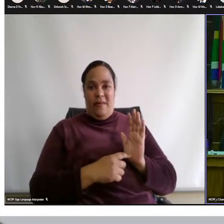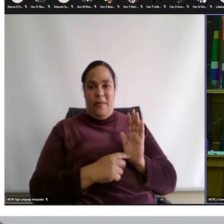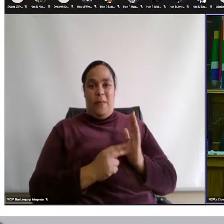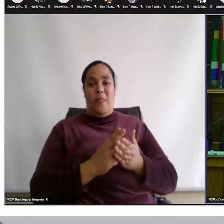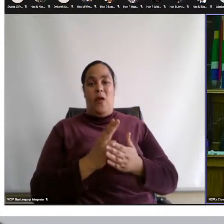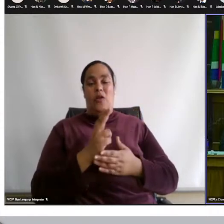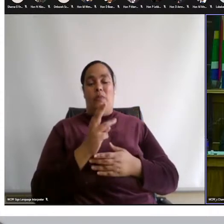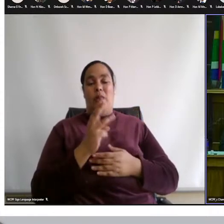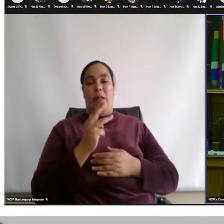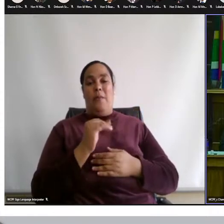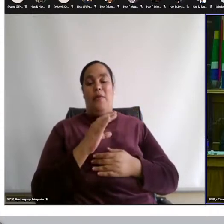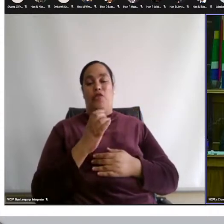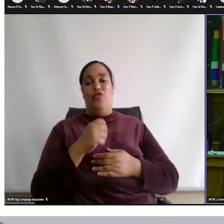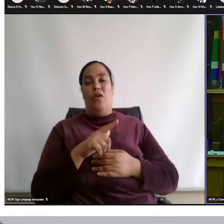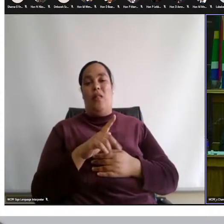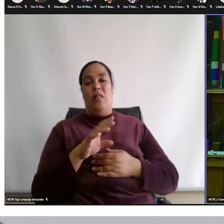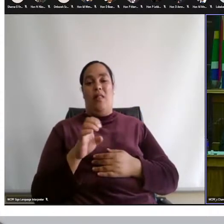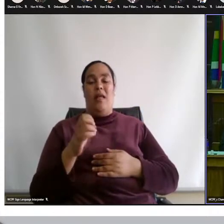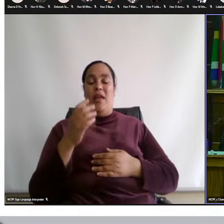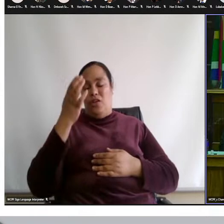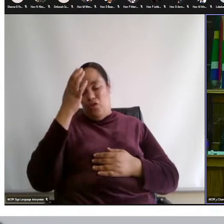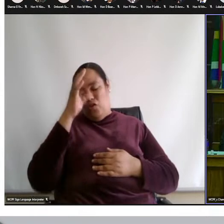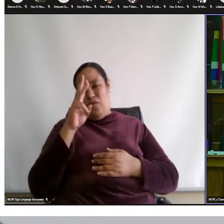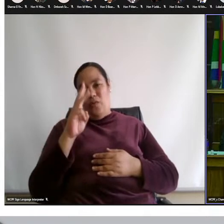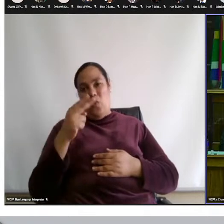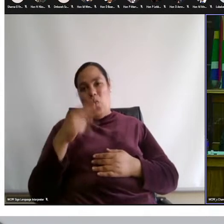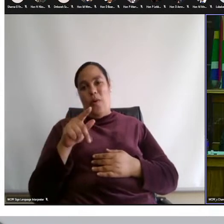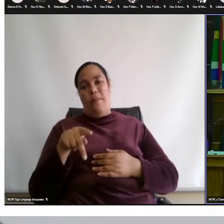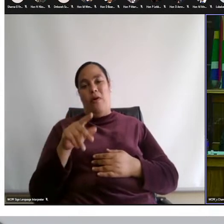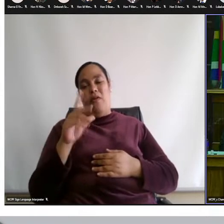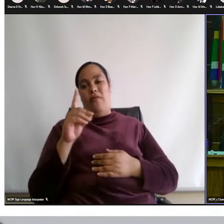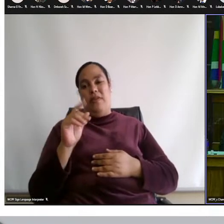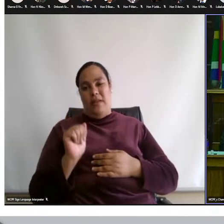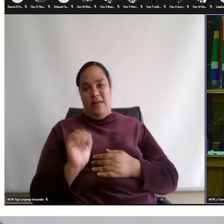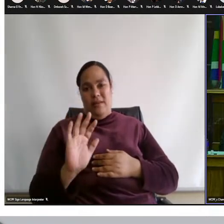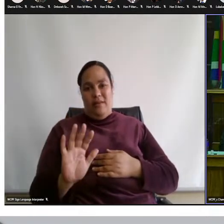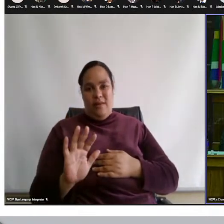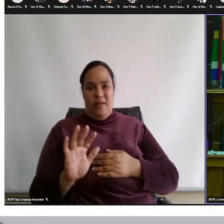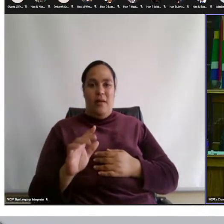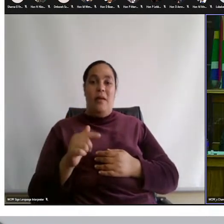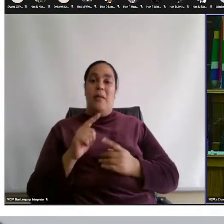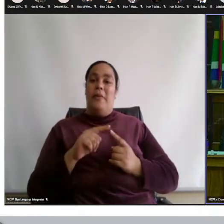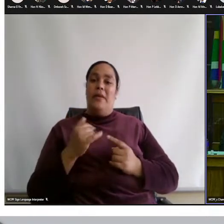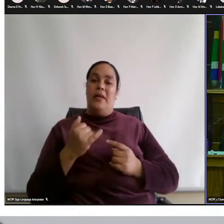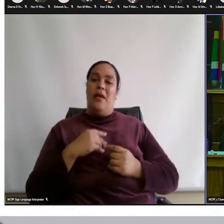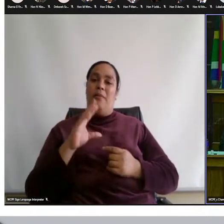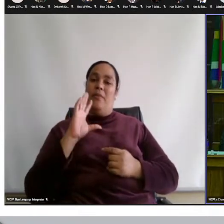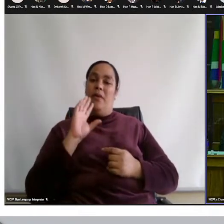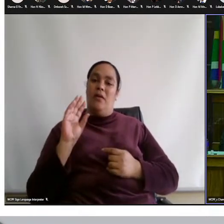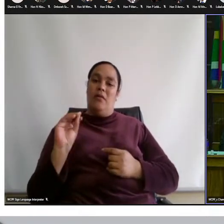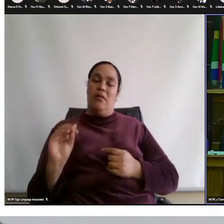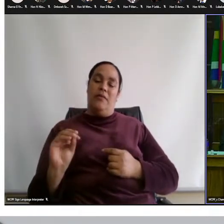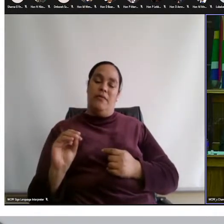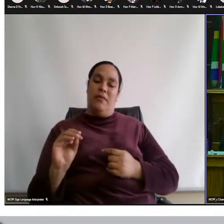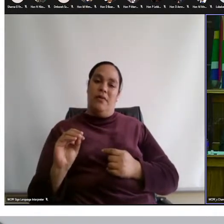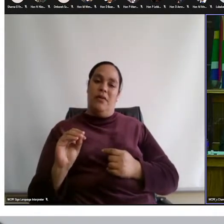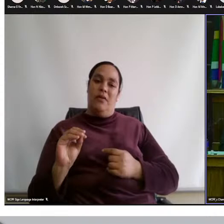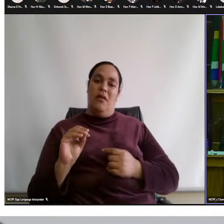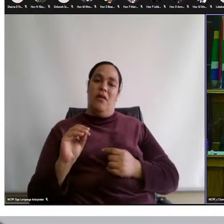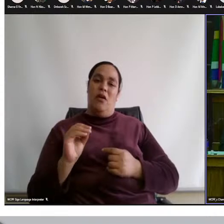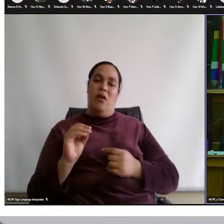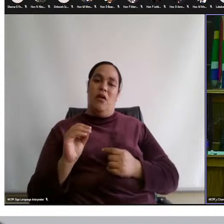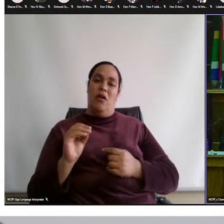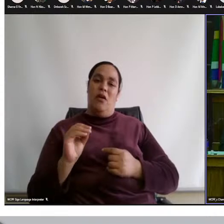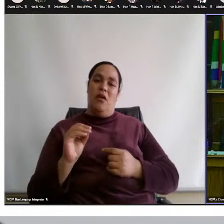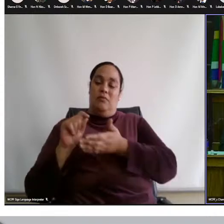Mitchell and the Honorable, the Chief Whip of the Majority Party, I'm going to refer on Hansard and to